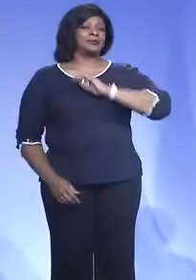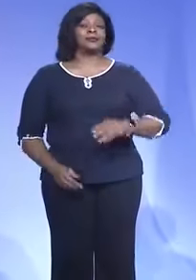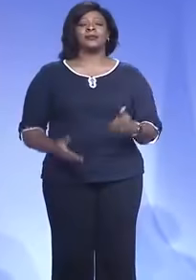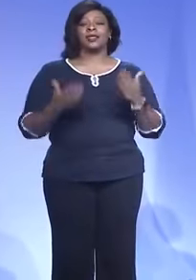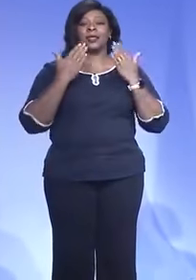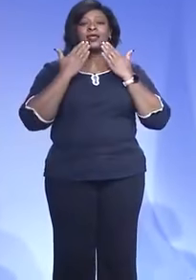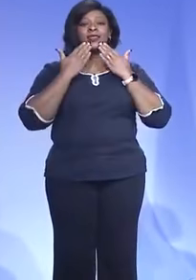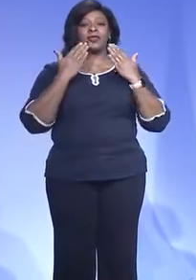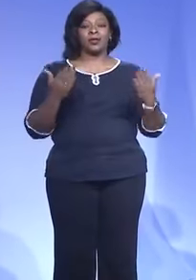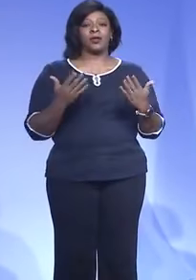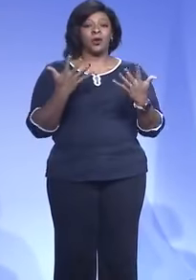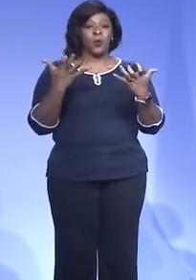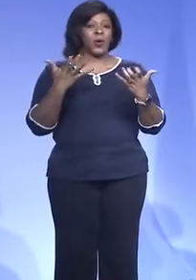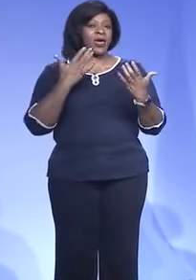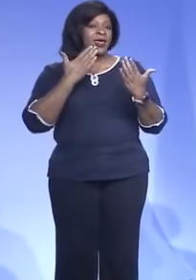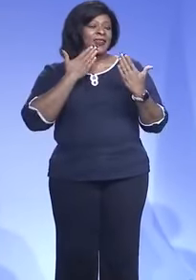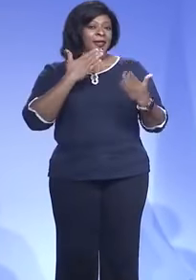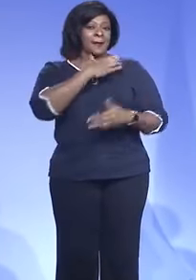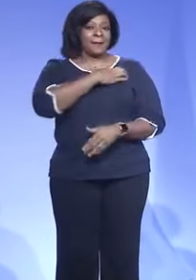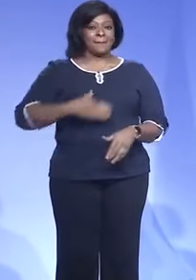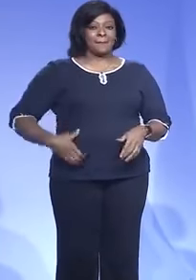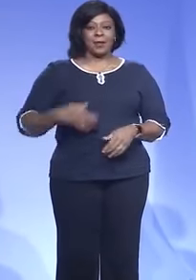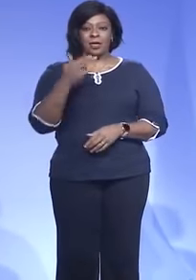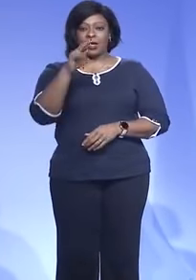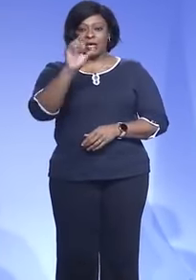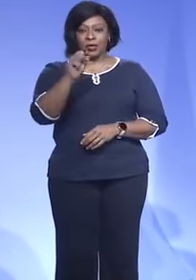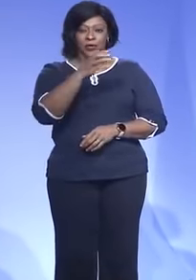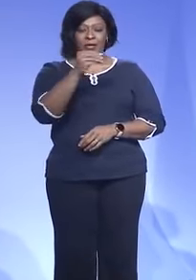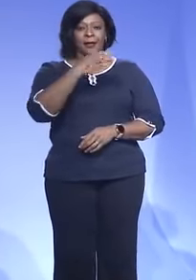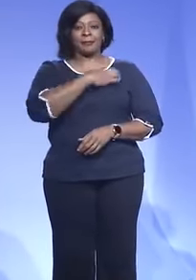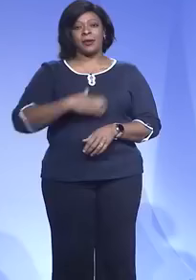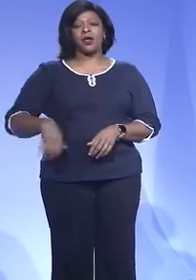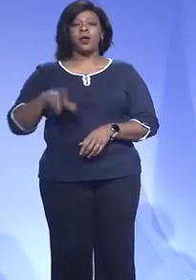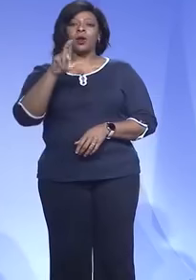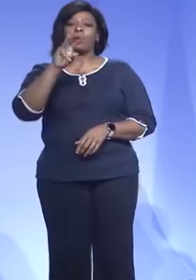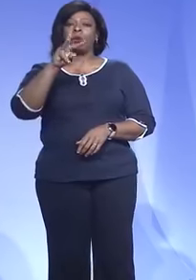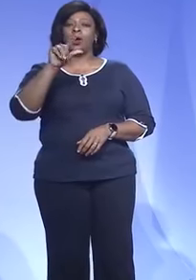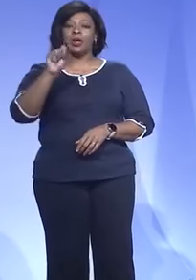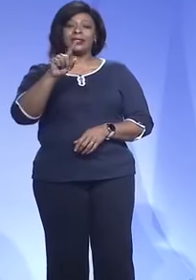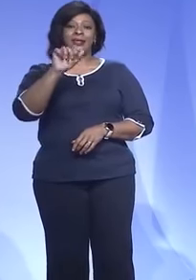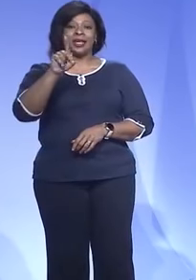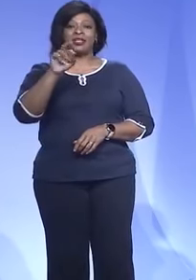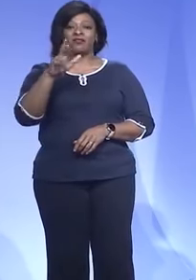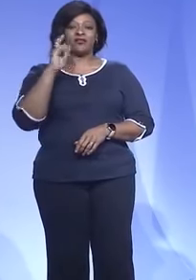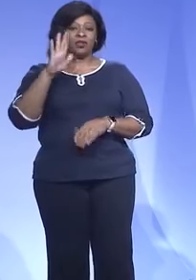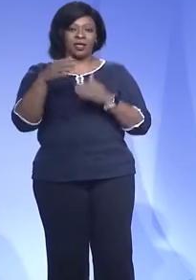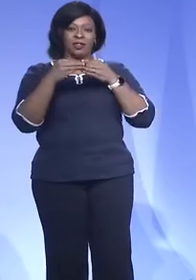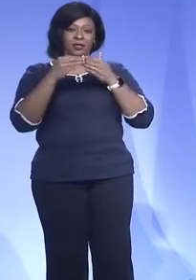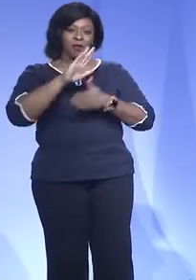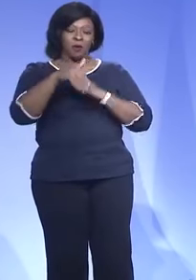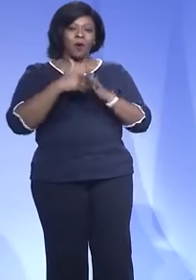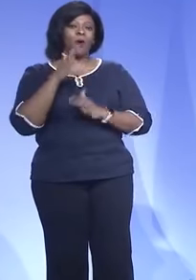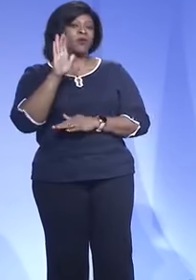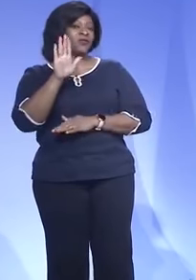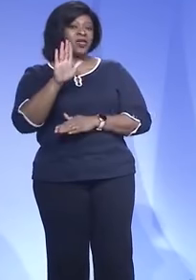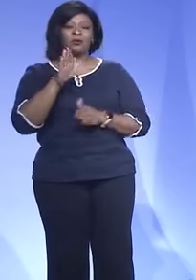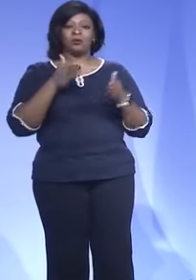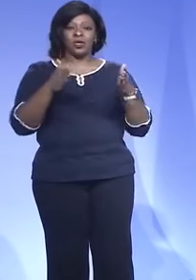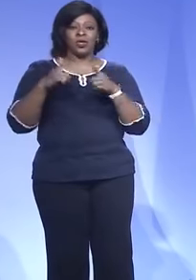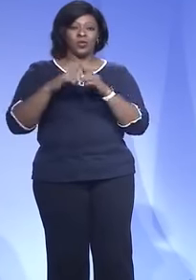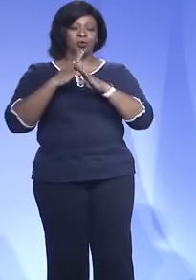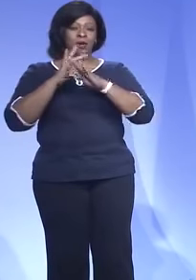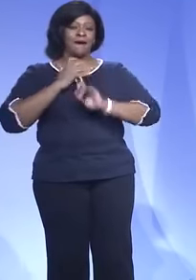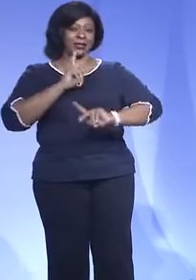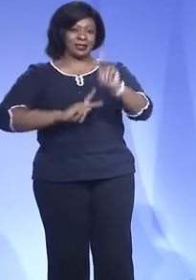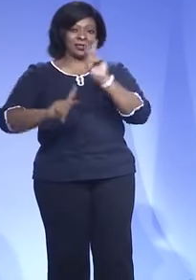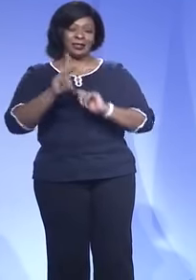Thank you. I just want to thank Mayor Harris and Mayor Rawls and the task force for their leadership and all that they're doing to try to protect our